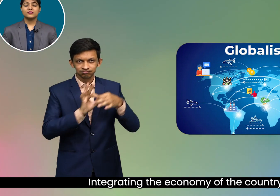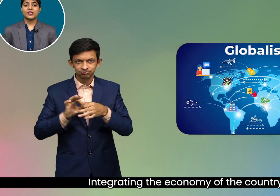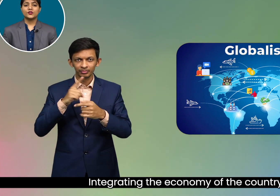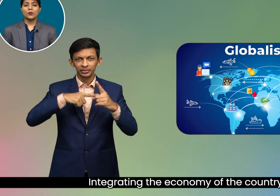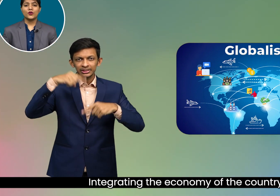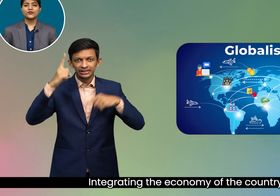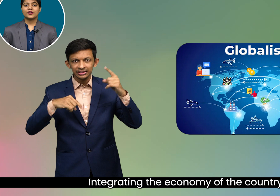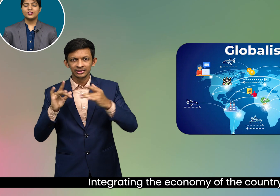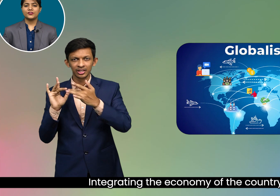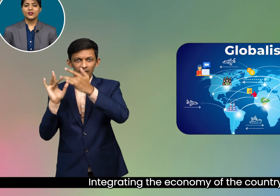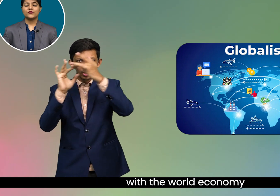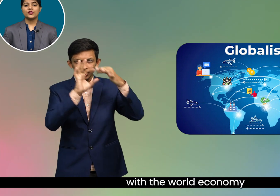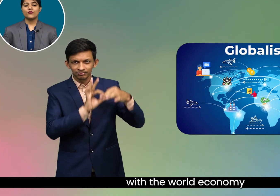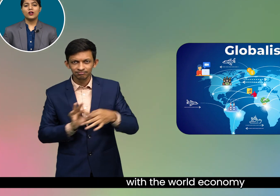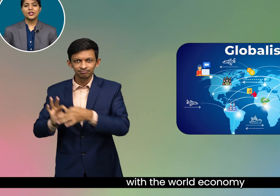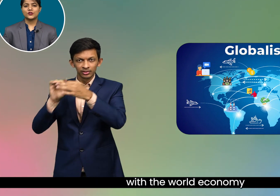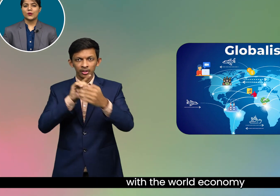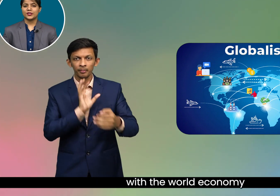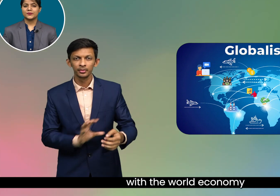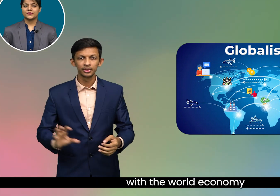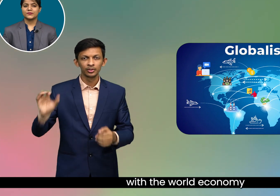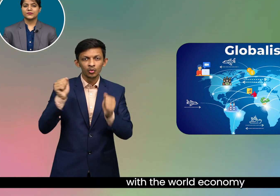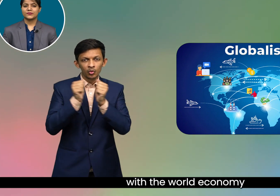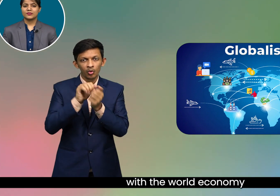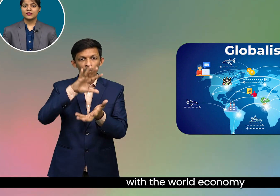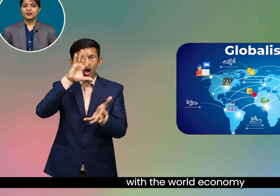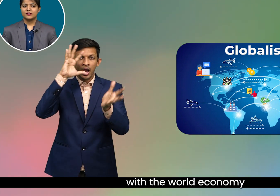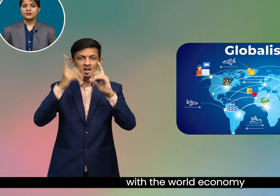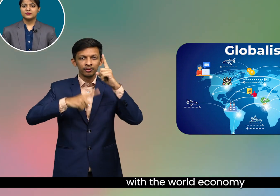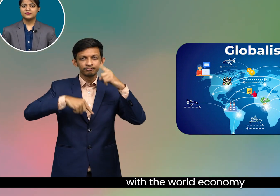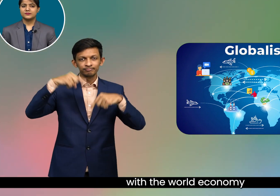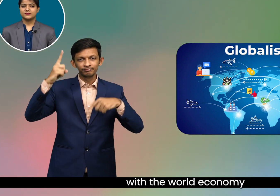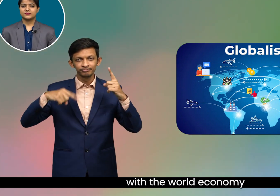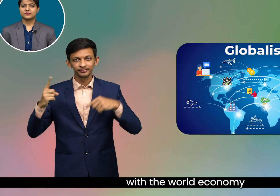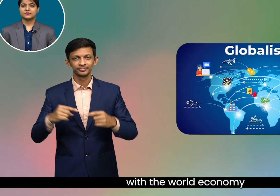Integrating the economy of the country with the world economy.